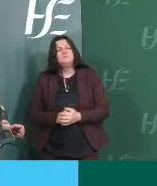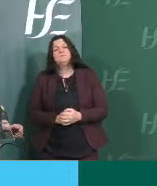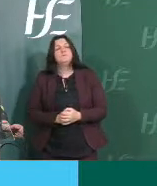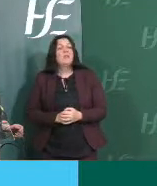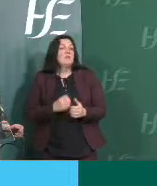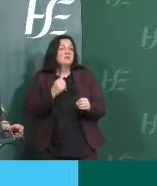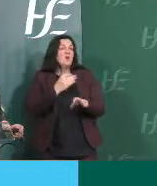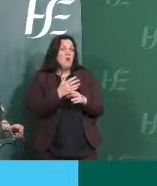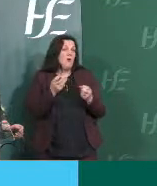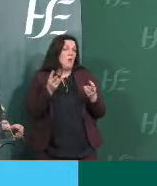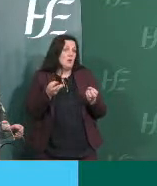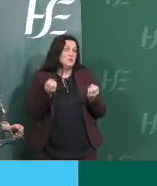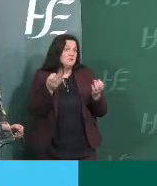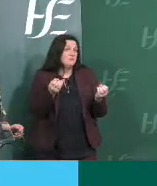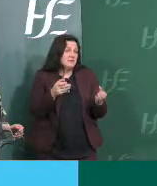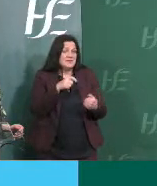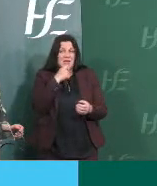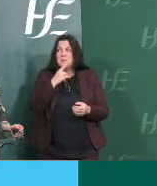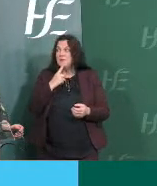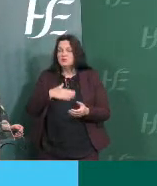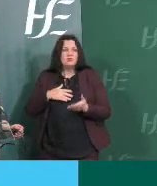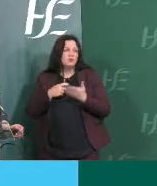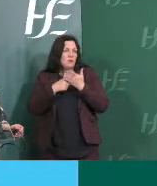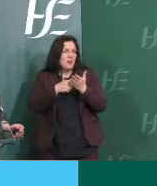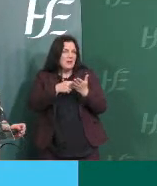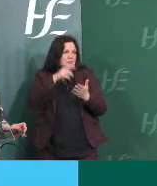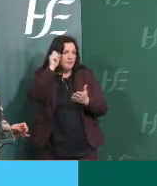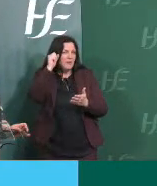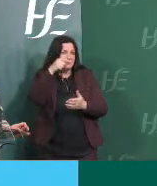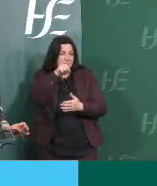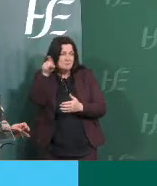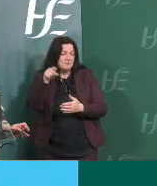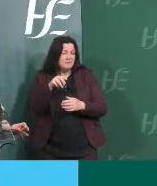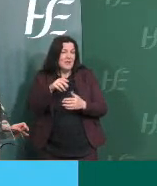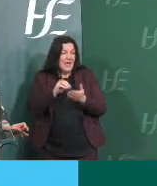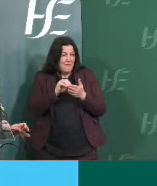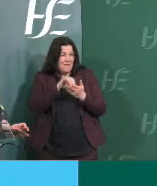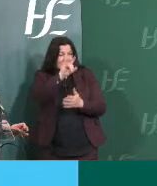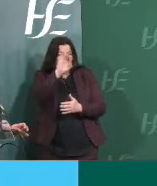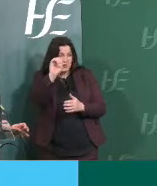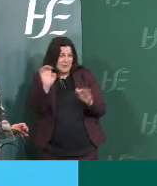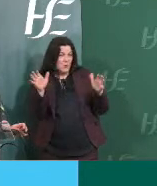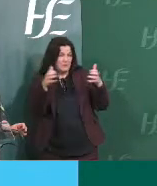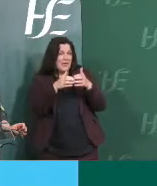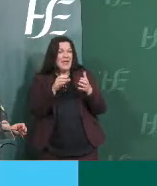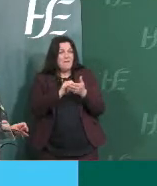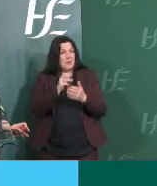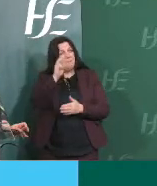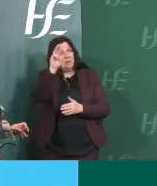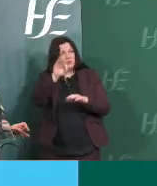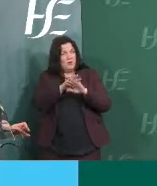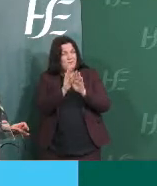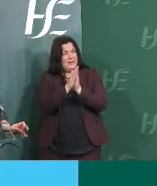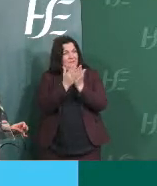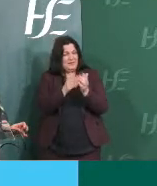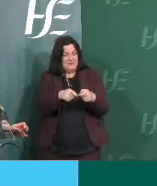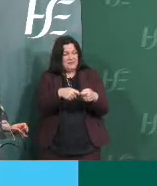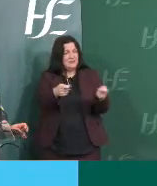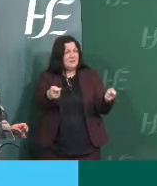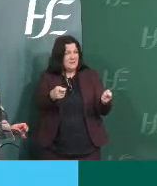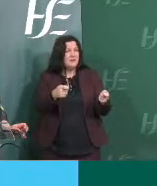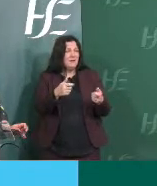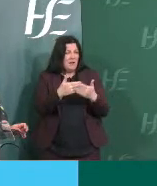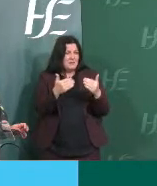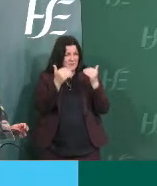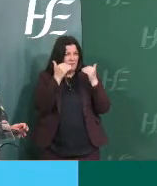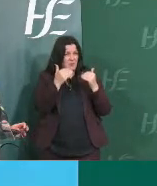So that was all that I was wanting to cover, but just to remind parents that there is a lot of information on the HSE website, and that's just a picture of the leaflet that which gives a lot more information